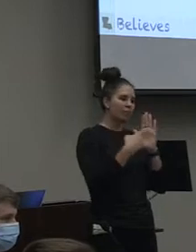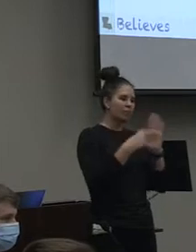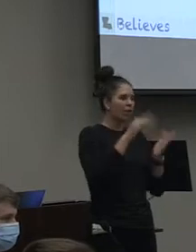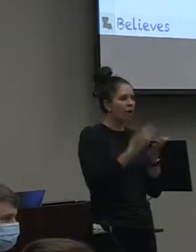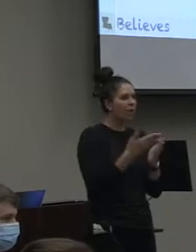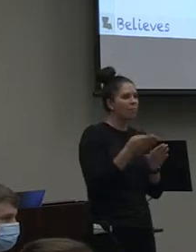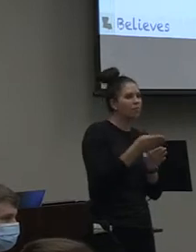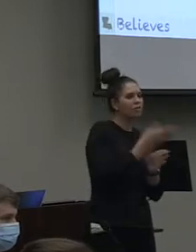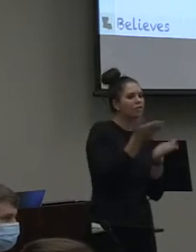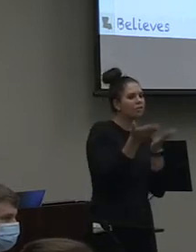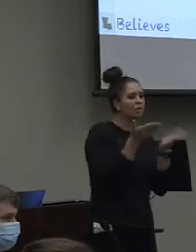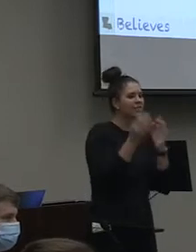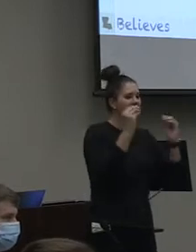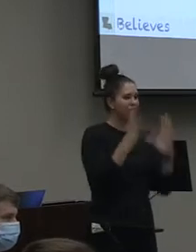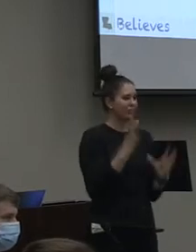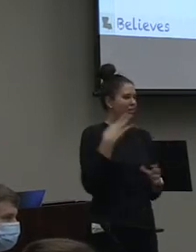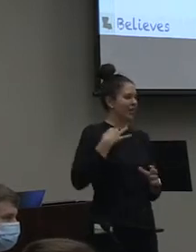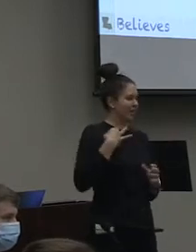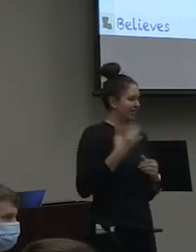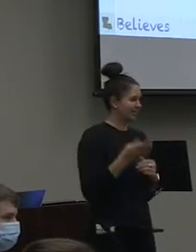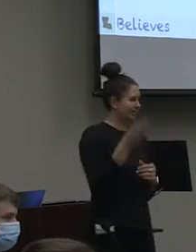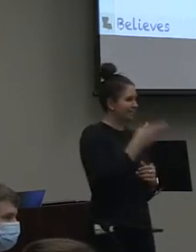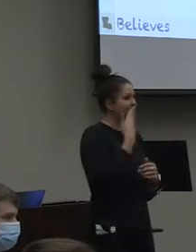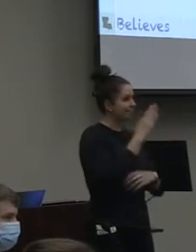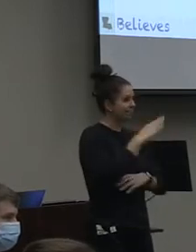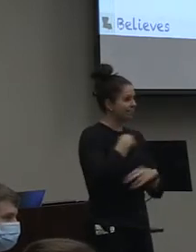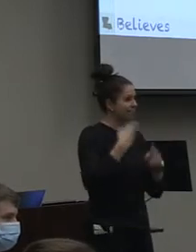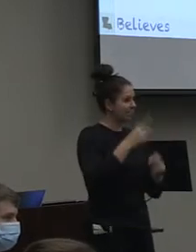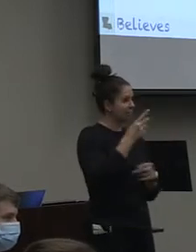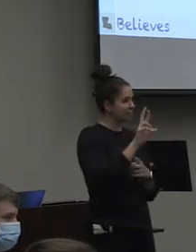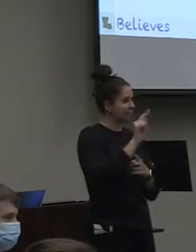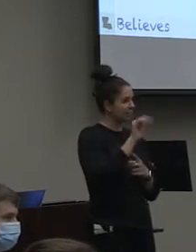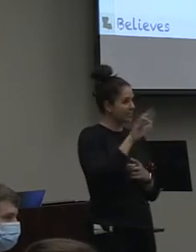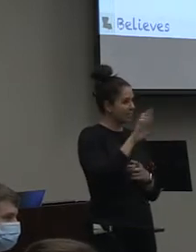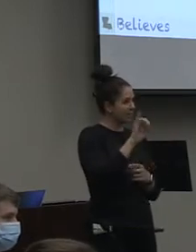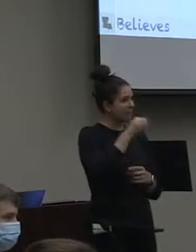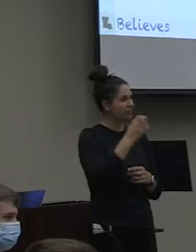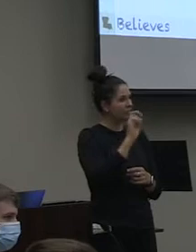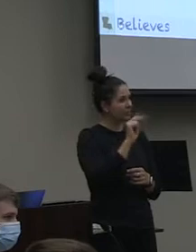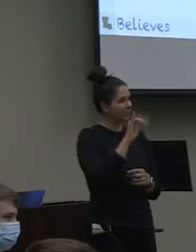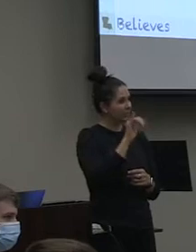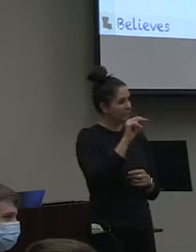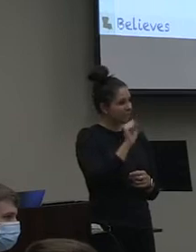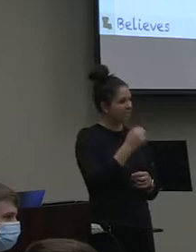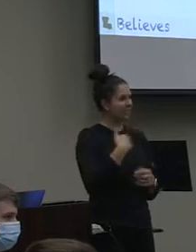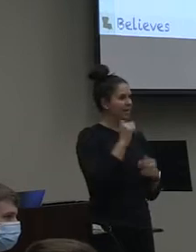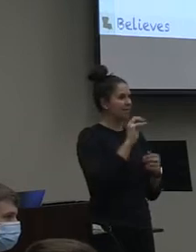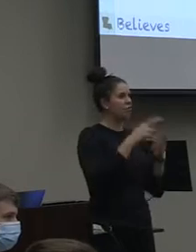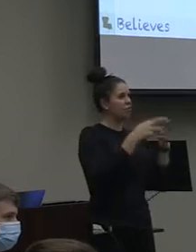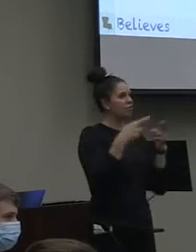teacher candidates. Good afternoon. My name is Dr. Tyree Jenkins. I am a